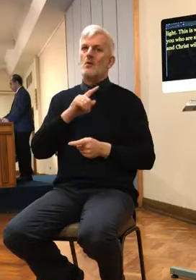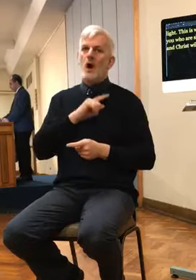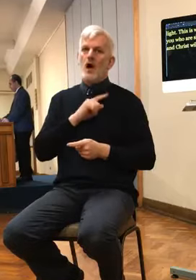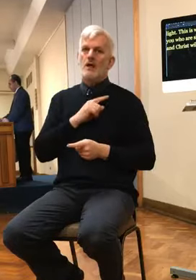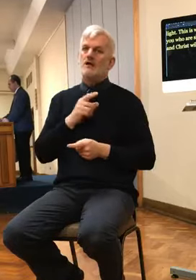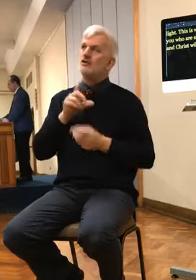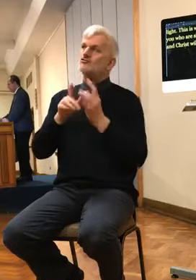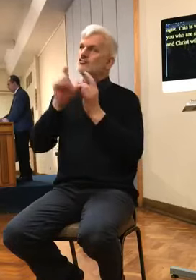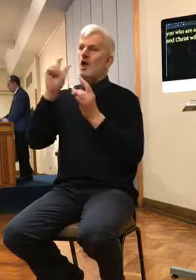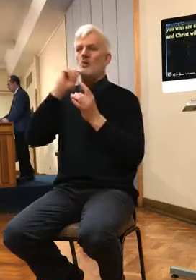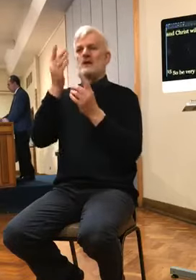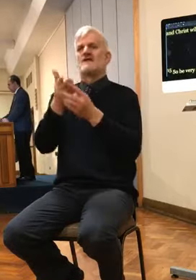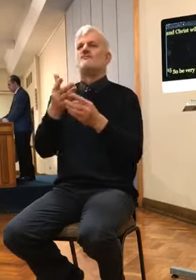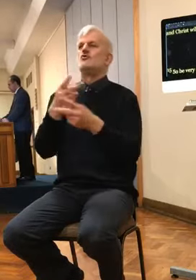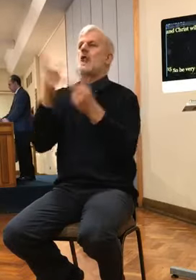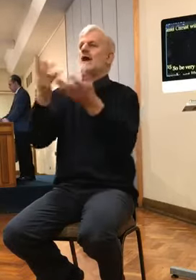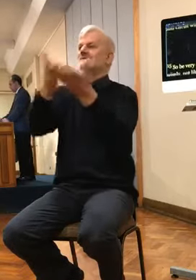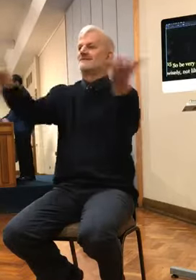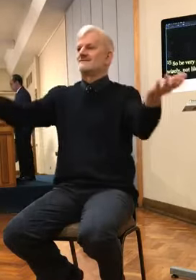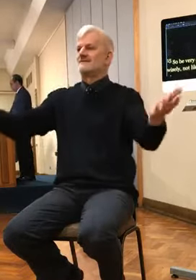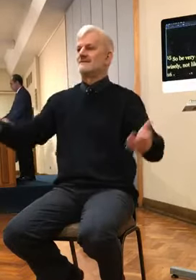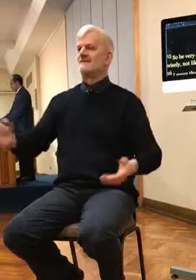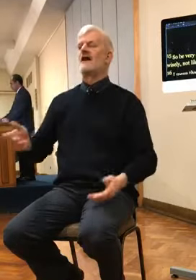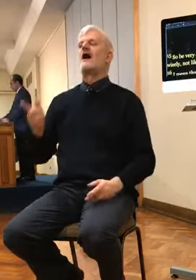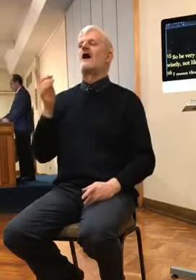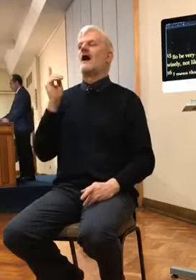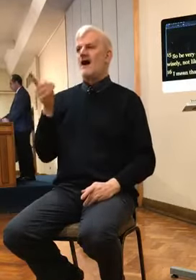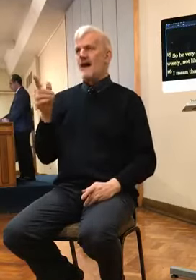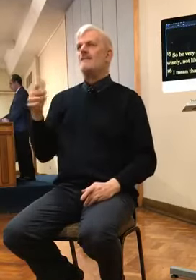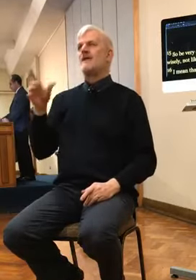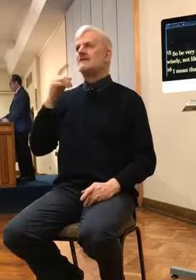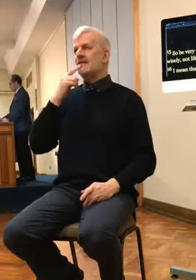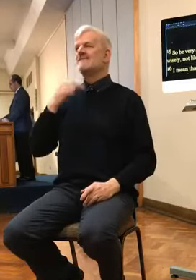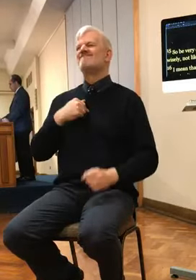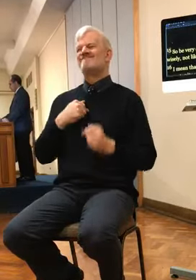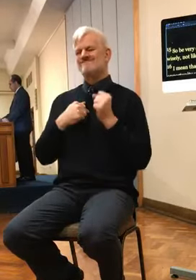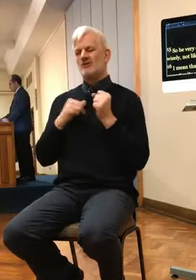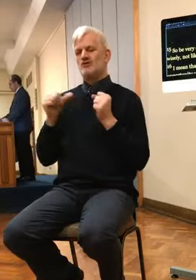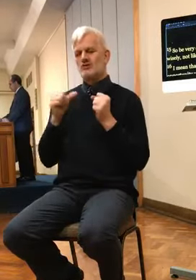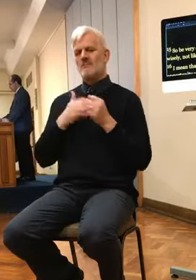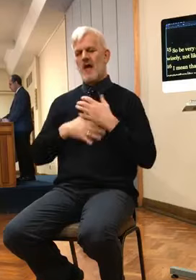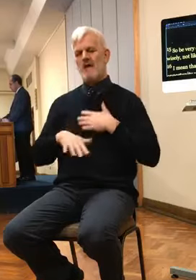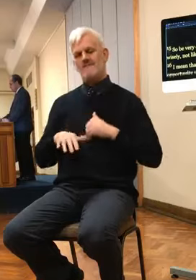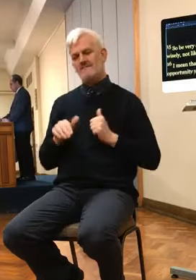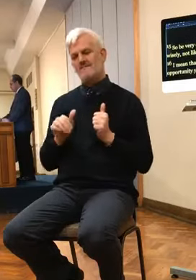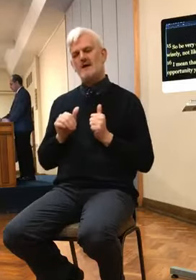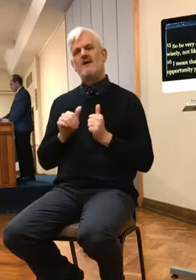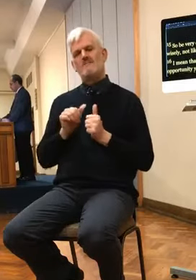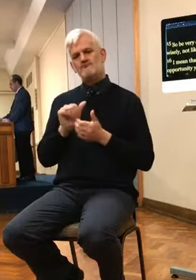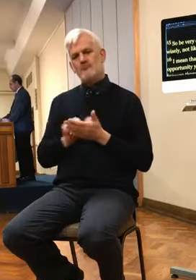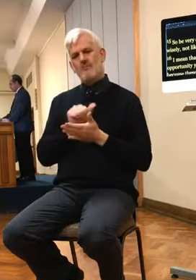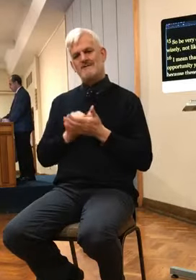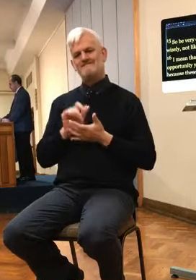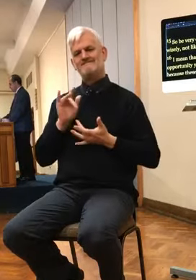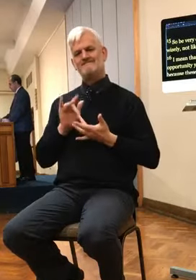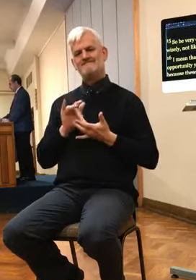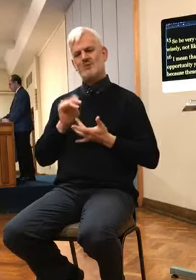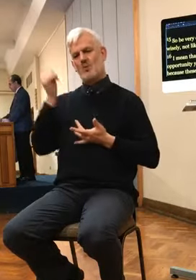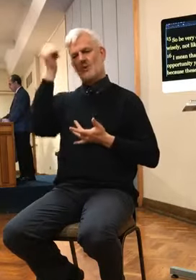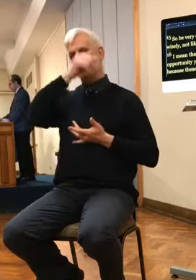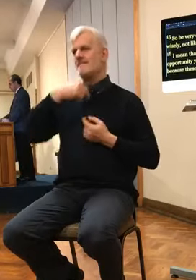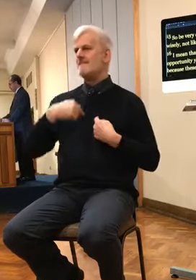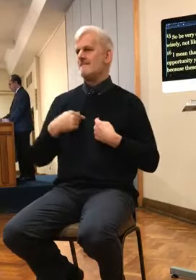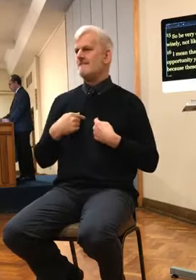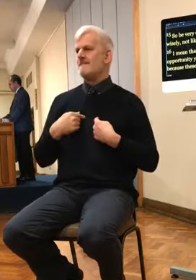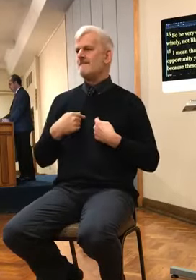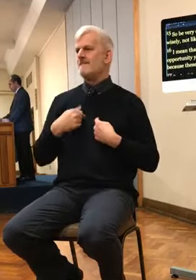See then that ye walk circumspectly, not as fools, but as wise, redeeming the time,